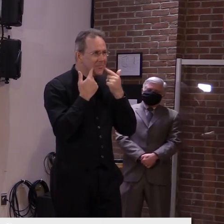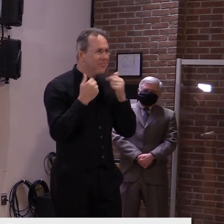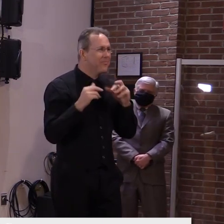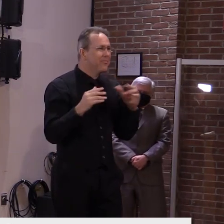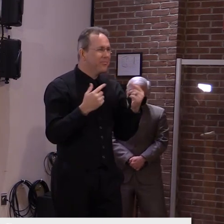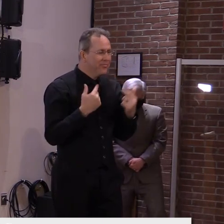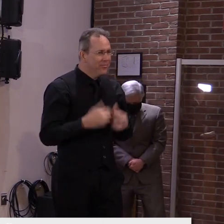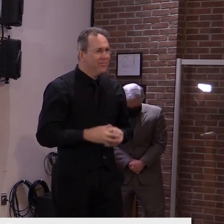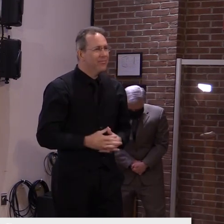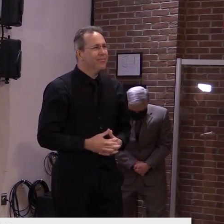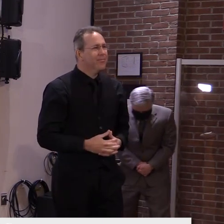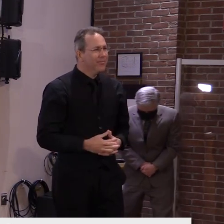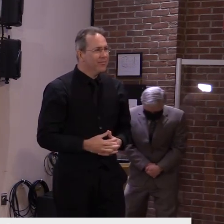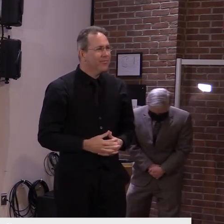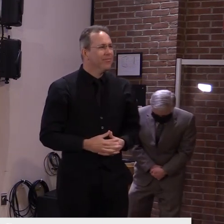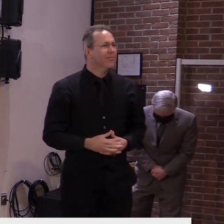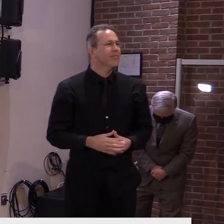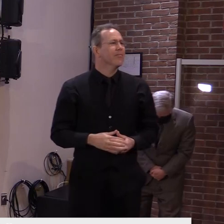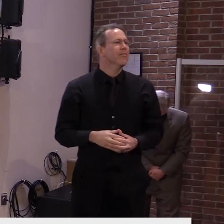Lisa, the Valley Reporter.